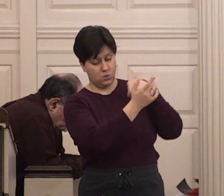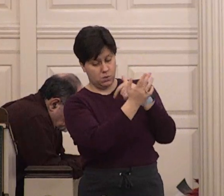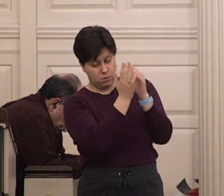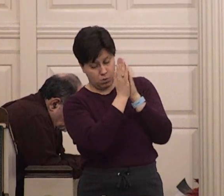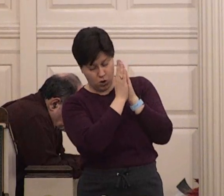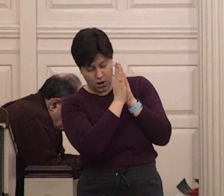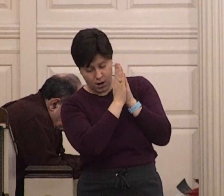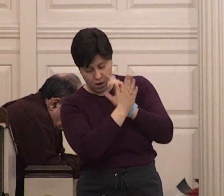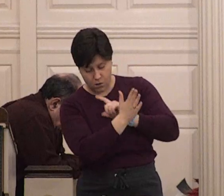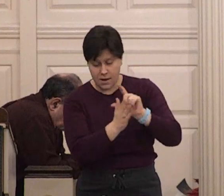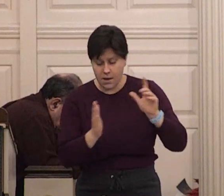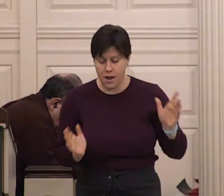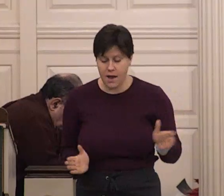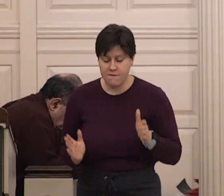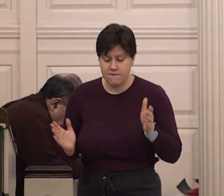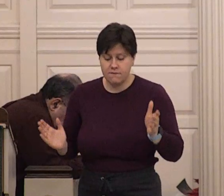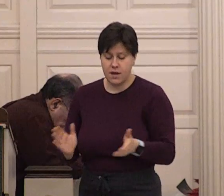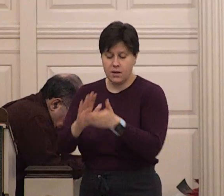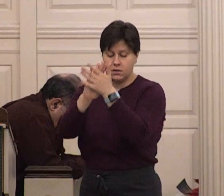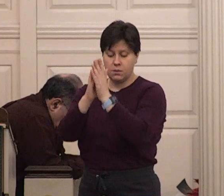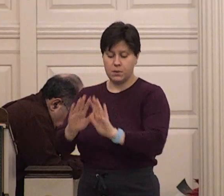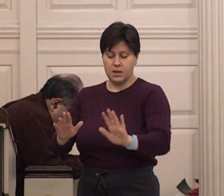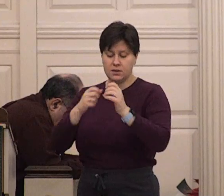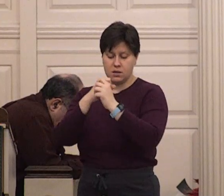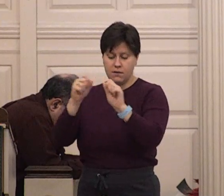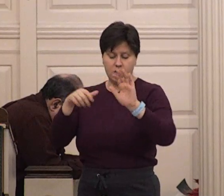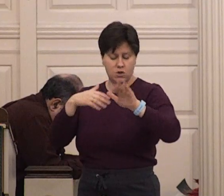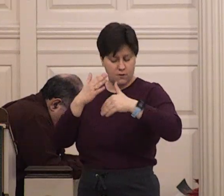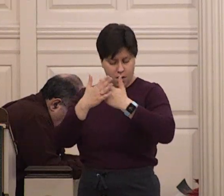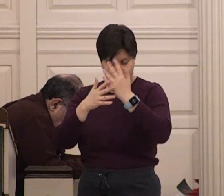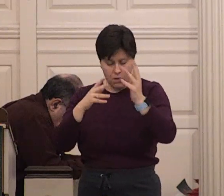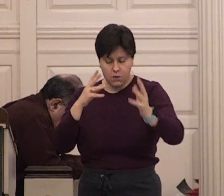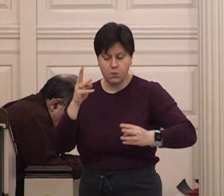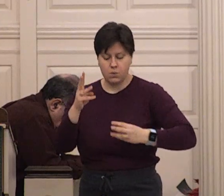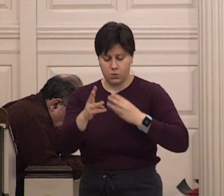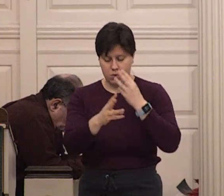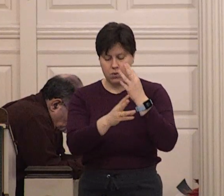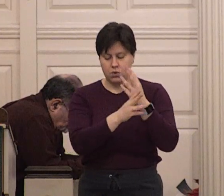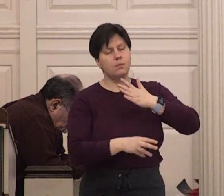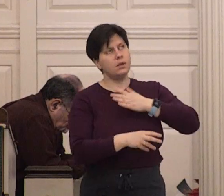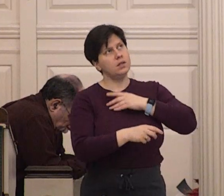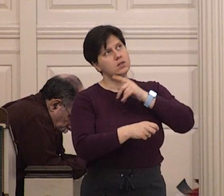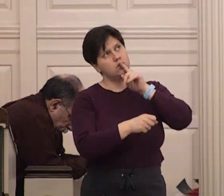the peace and salvation of all the world. Be pleased to